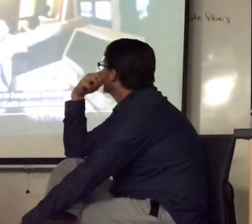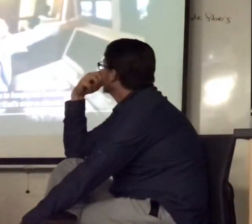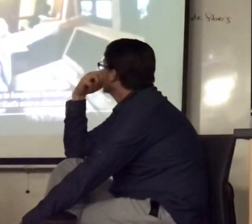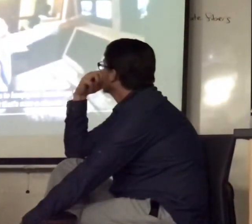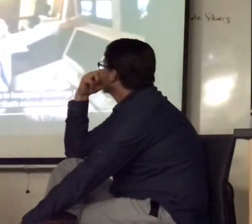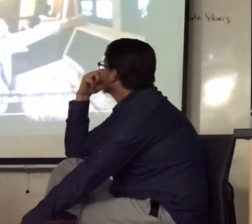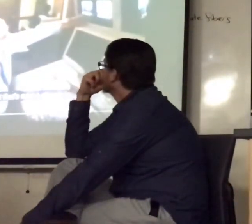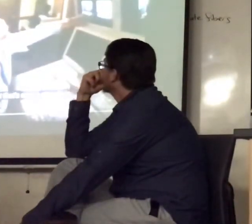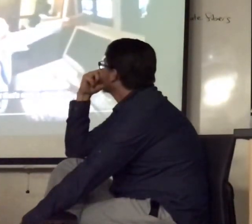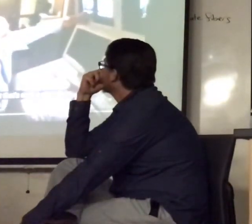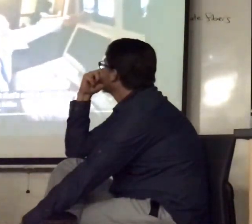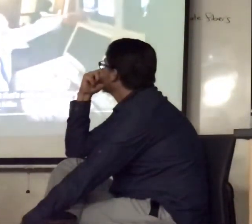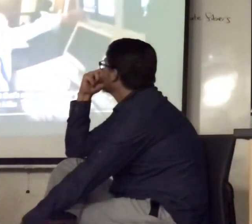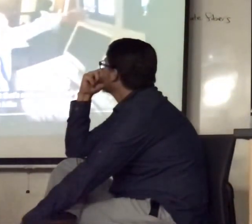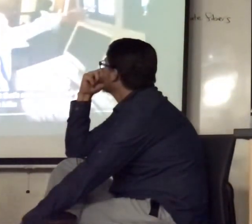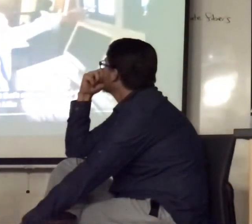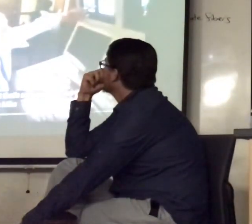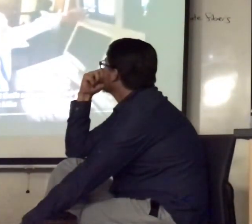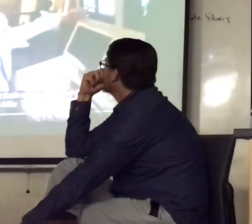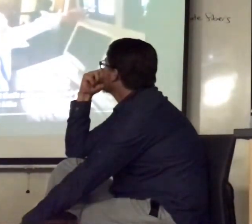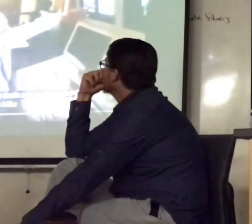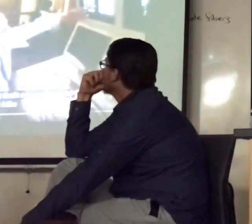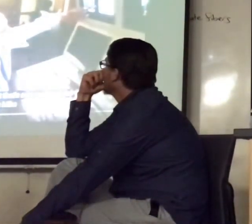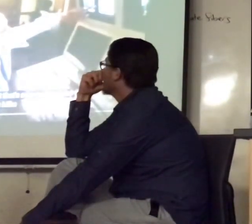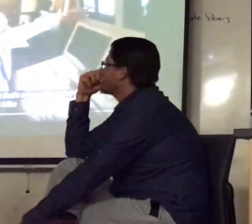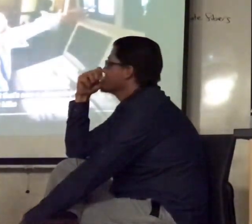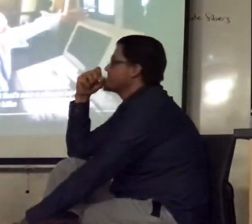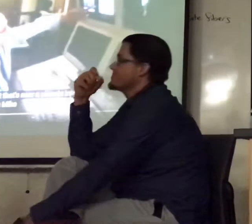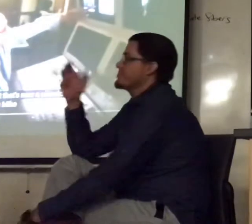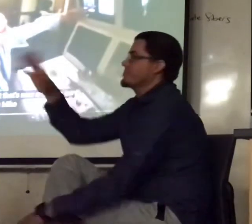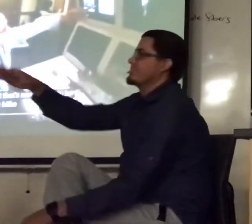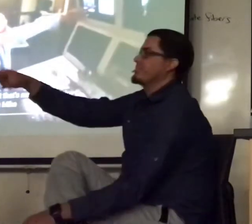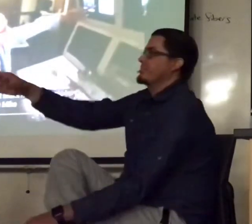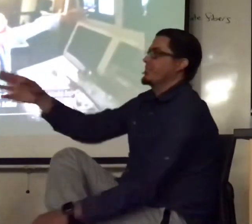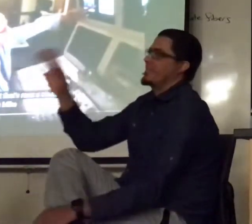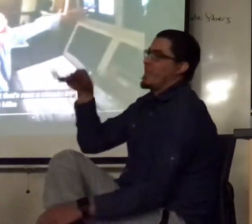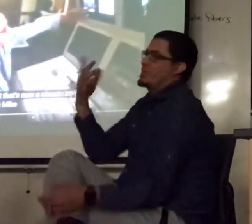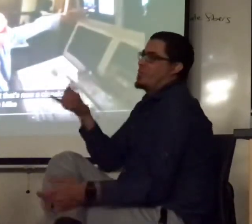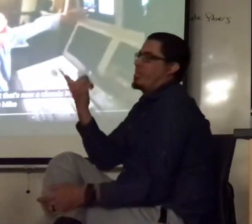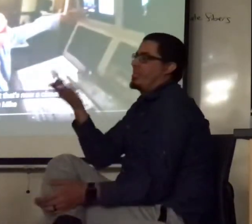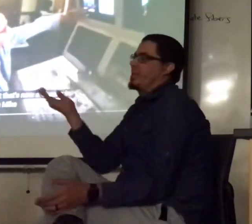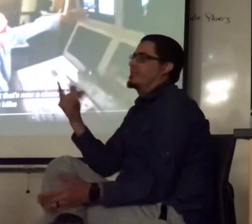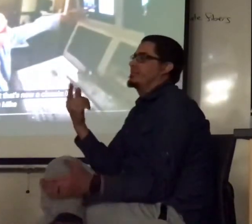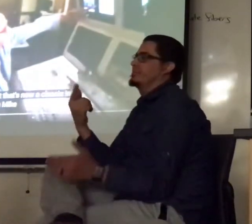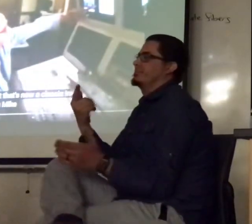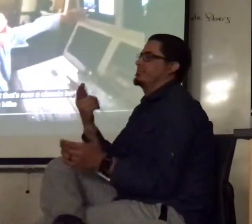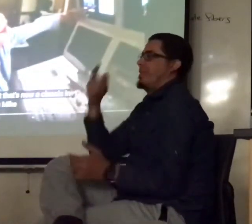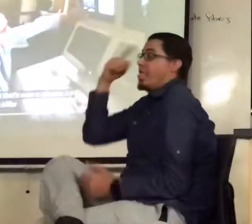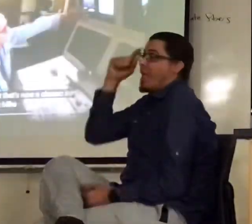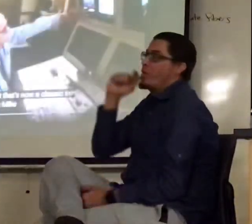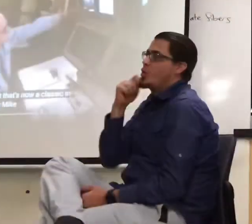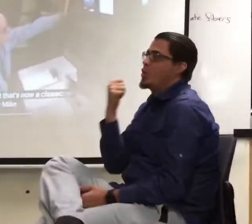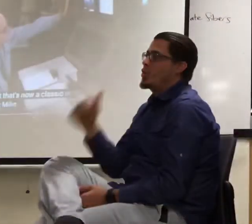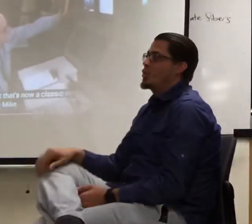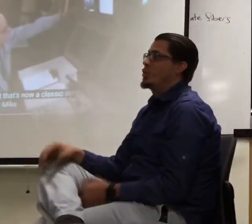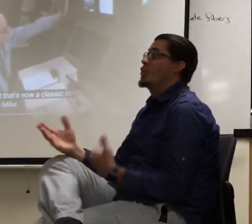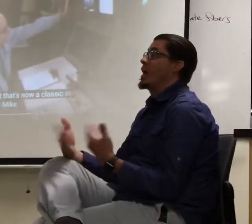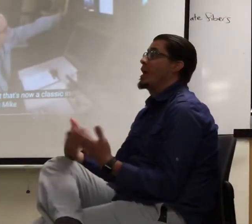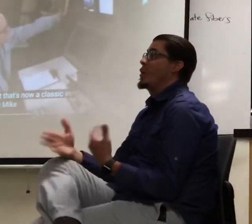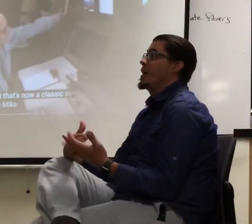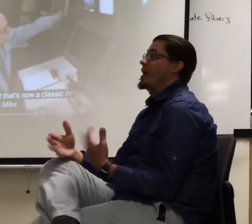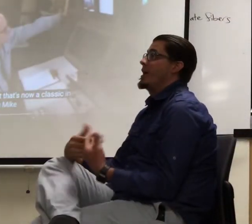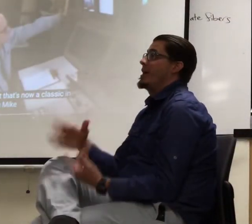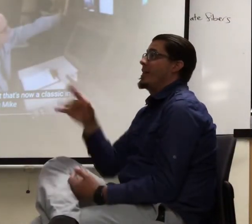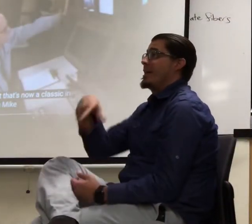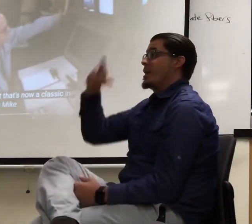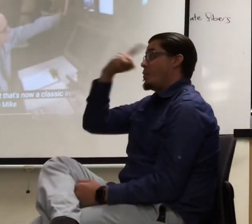now a classic in brain research. All right, that's the one thing I wanted to show you. So I thought it was really cool. Anyways, that's